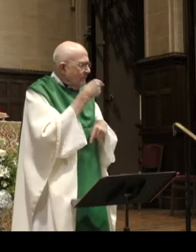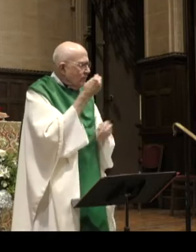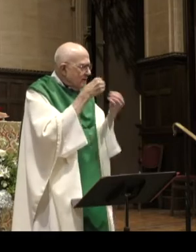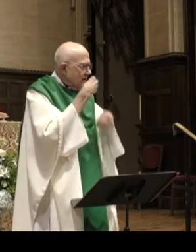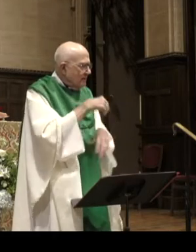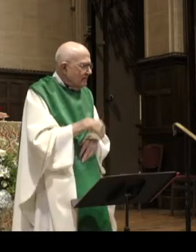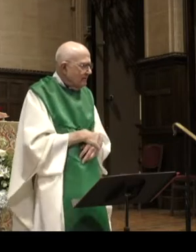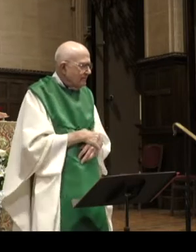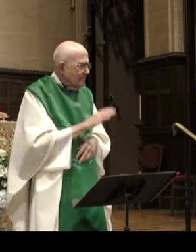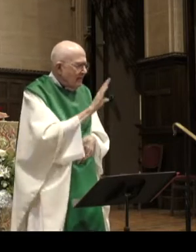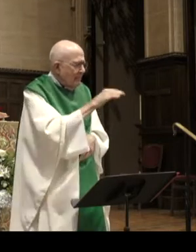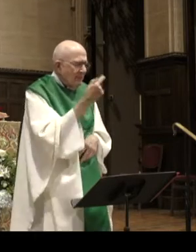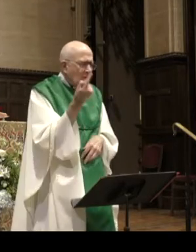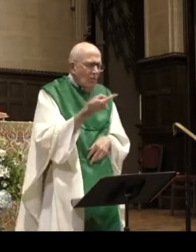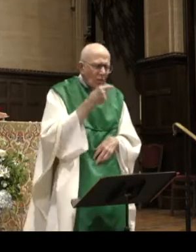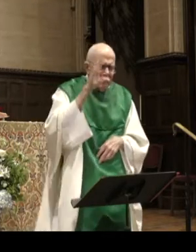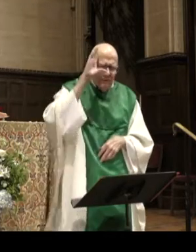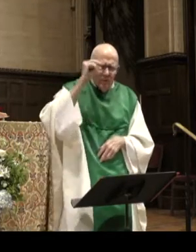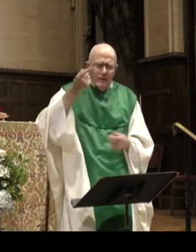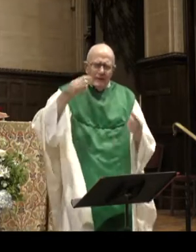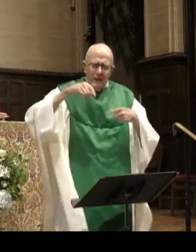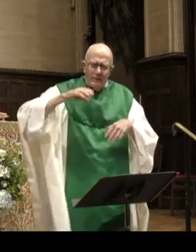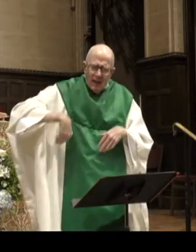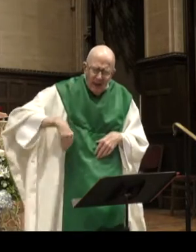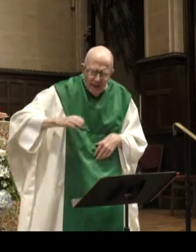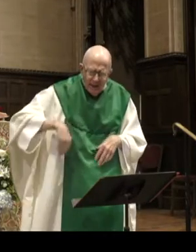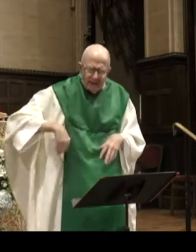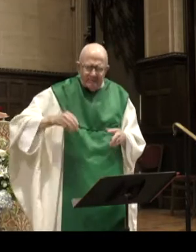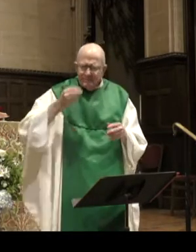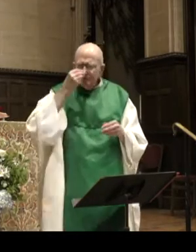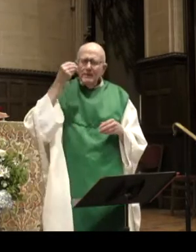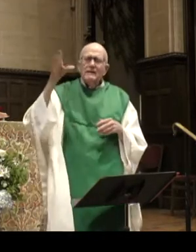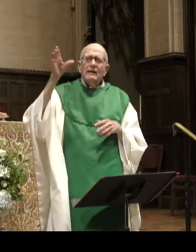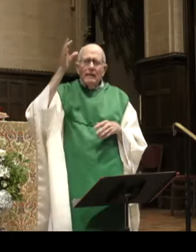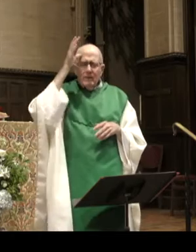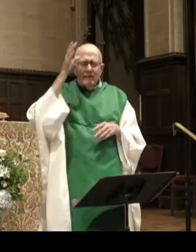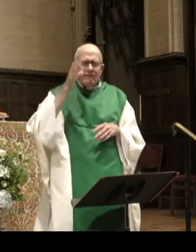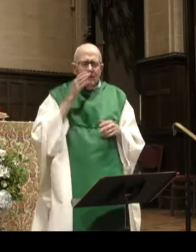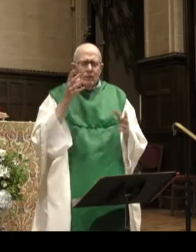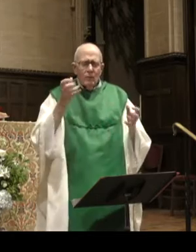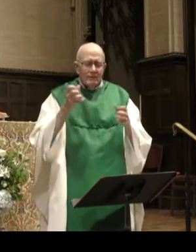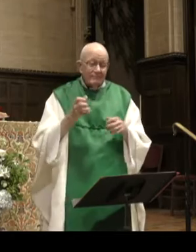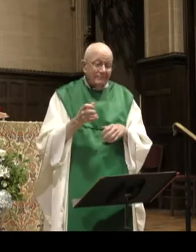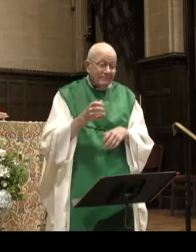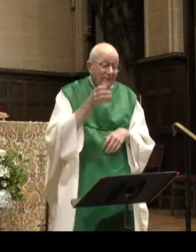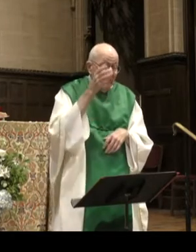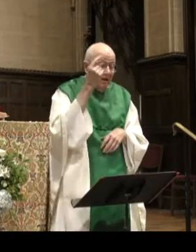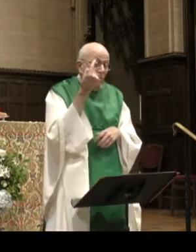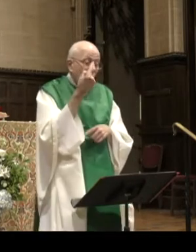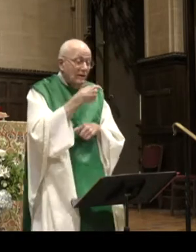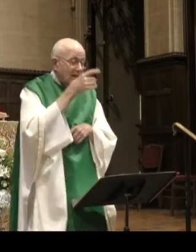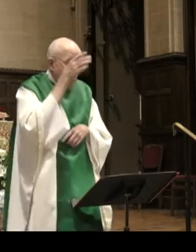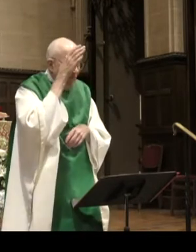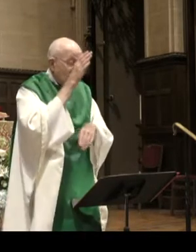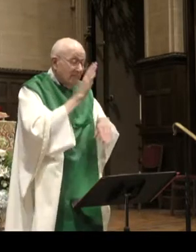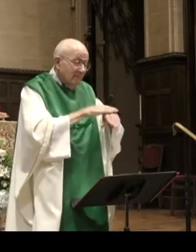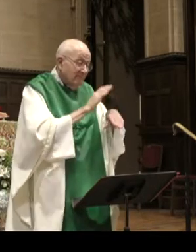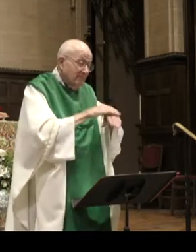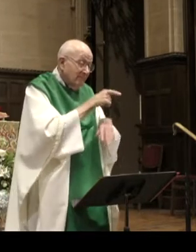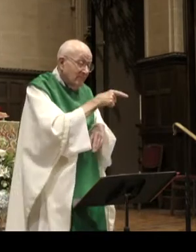for dinner. Always the boy was coming later. He didn't care about the mother and father, what they wanted. One day the father warned